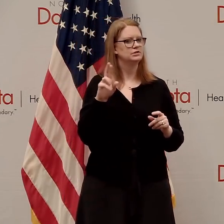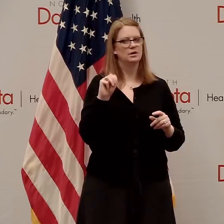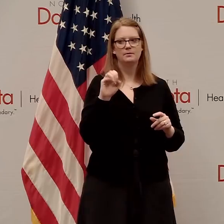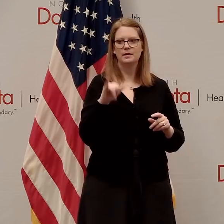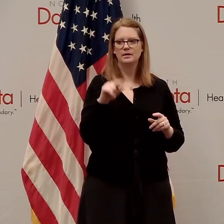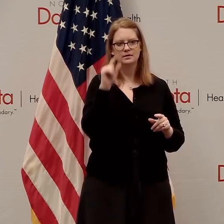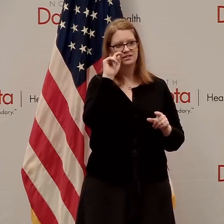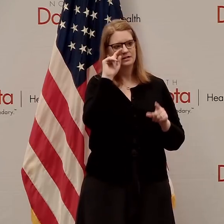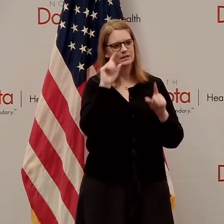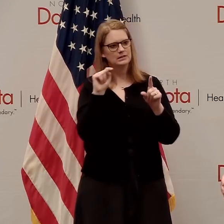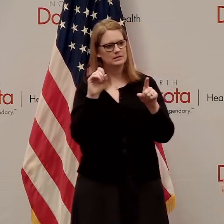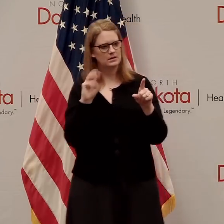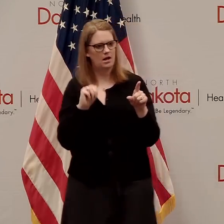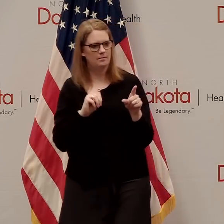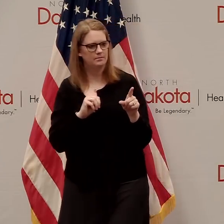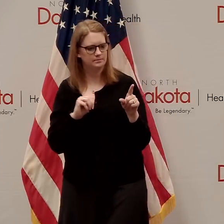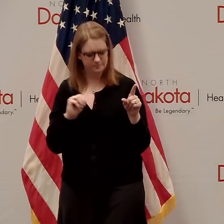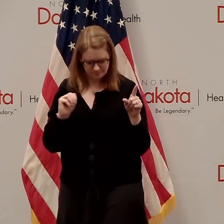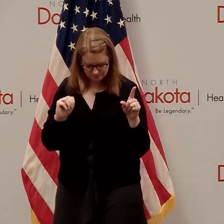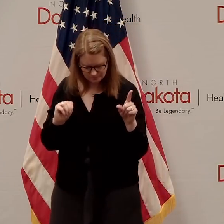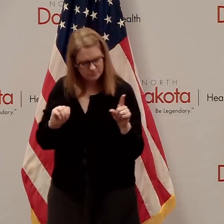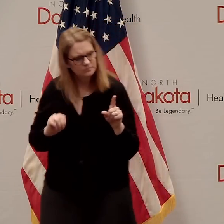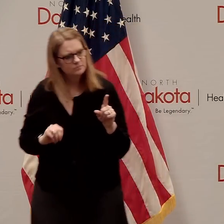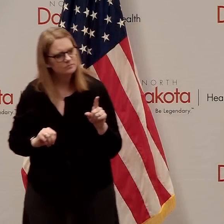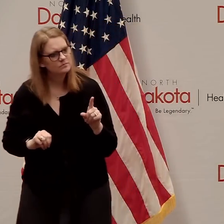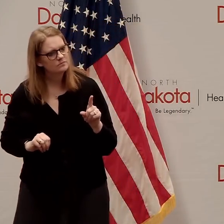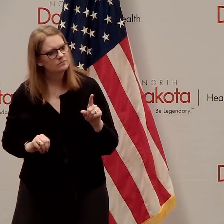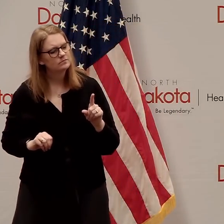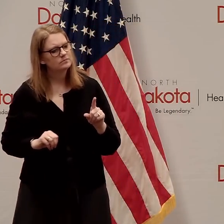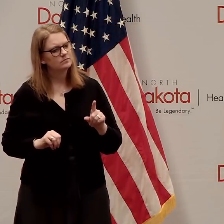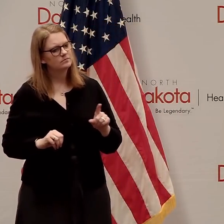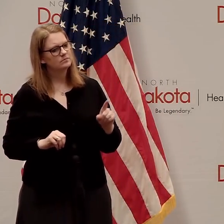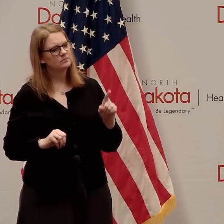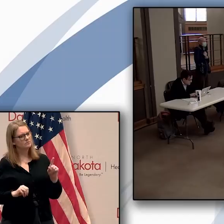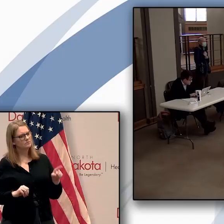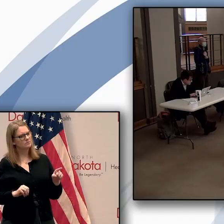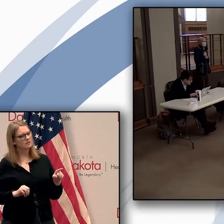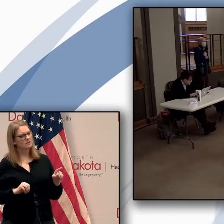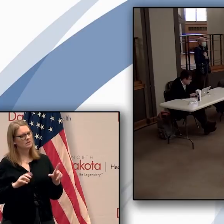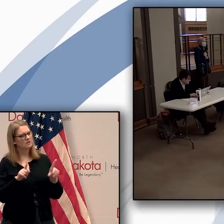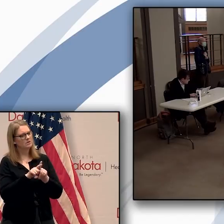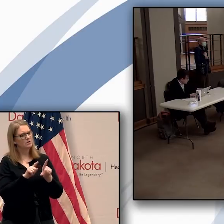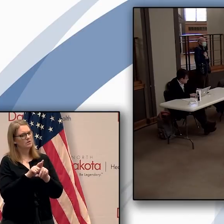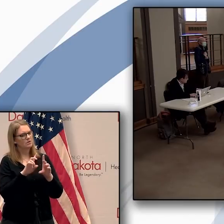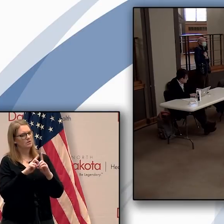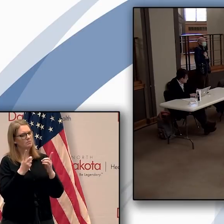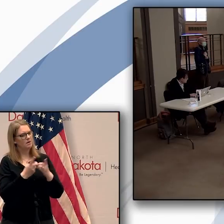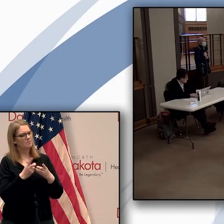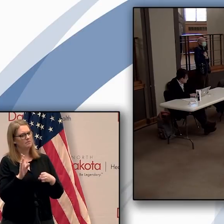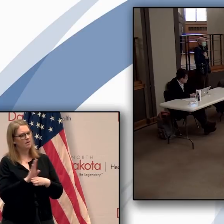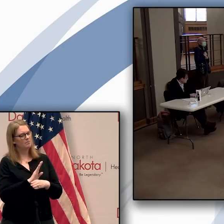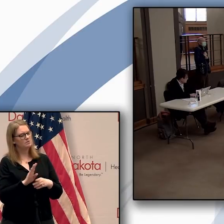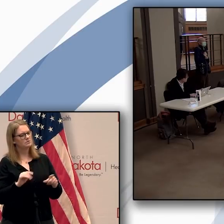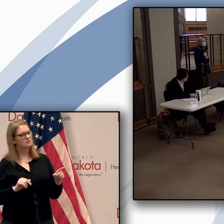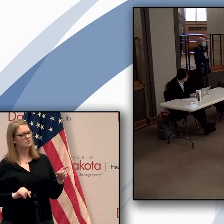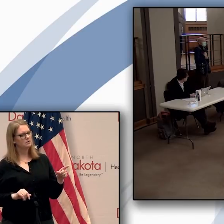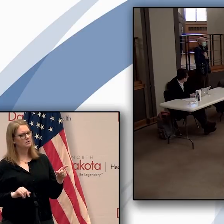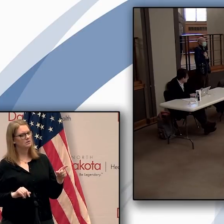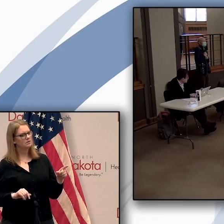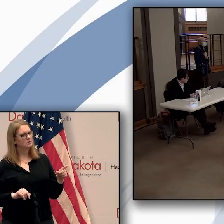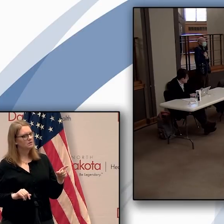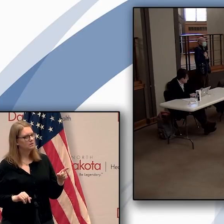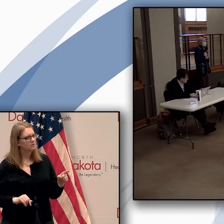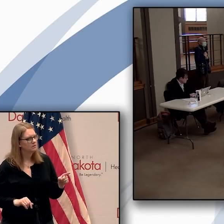ahead. Okay, Tom and Jeremy. Governor, this is for you and the Department of Commerce. I've had